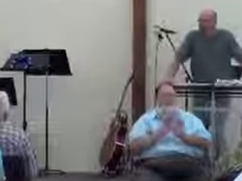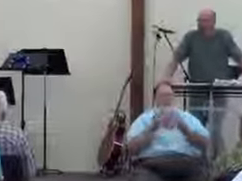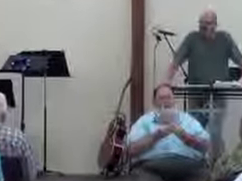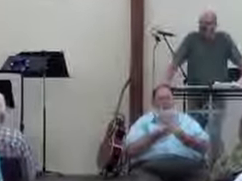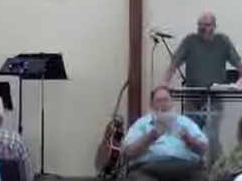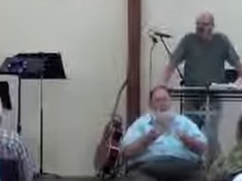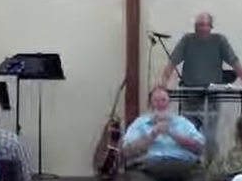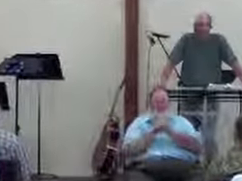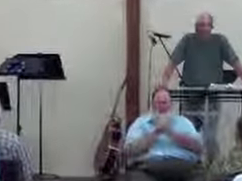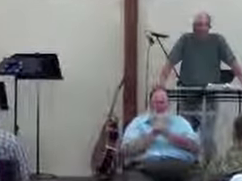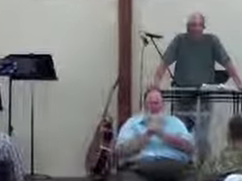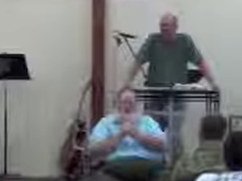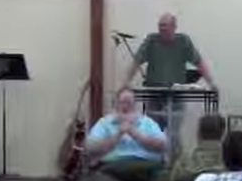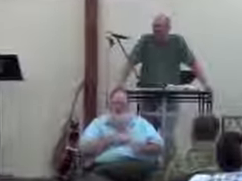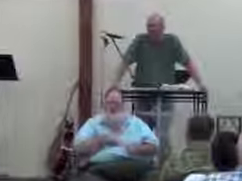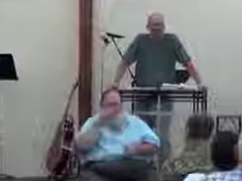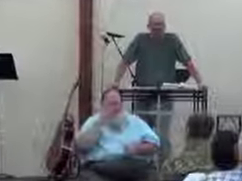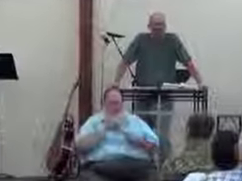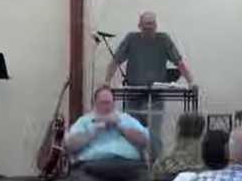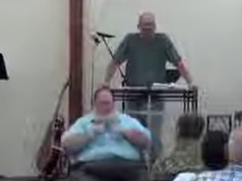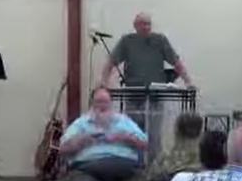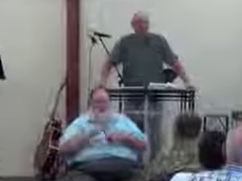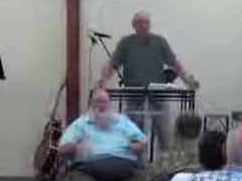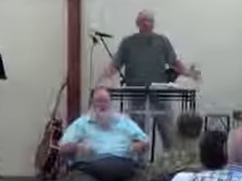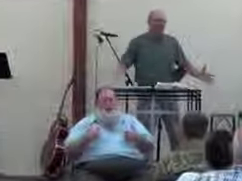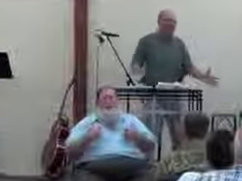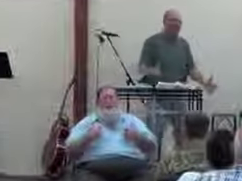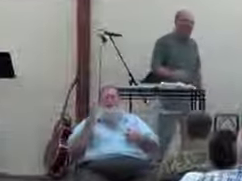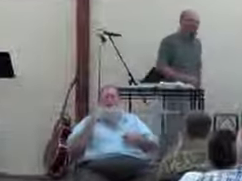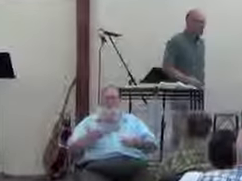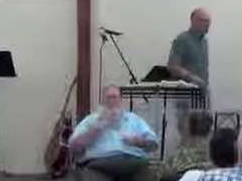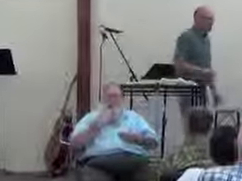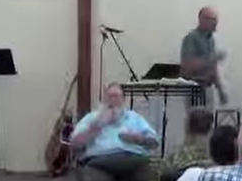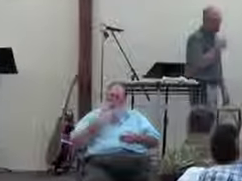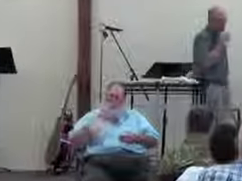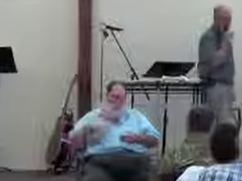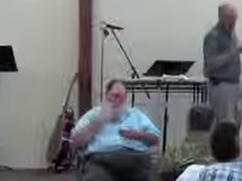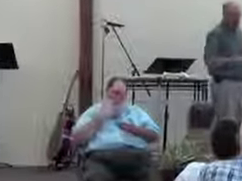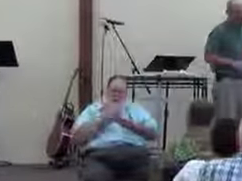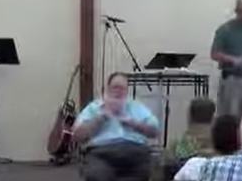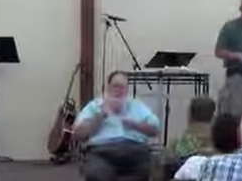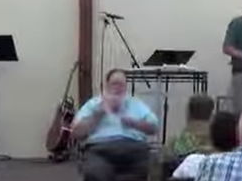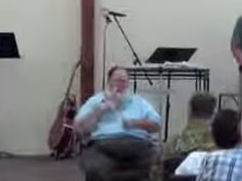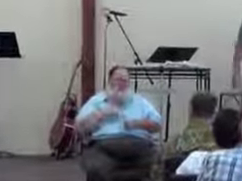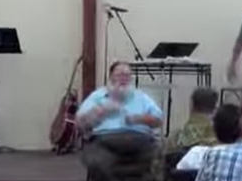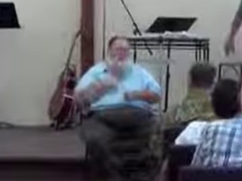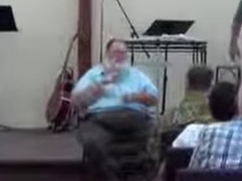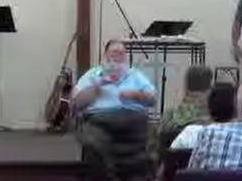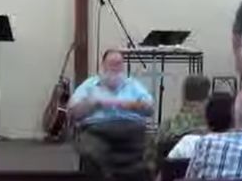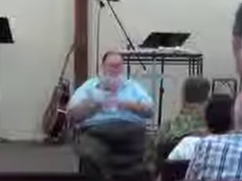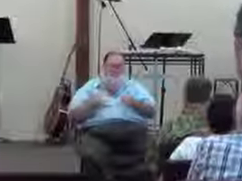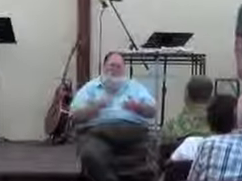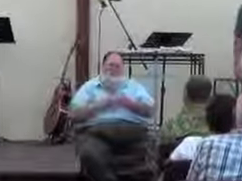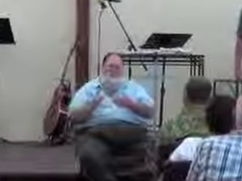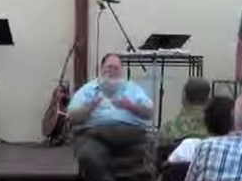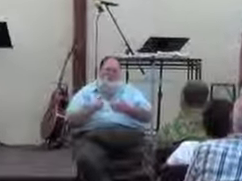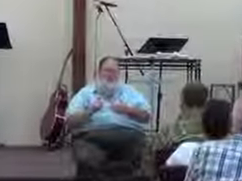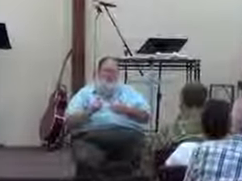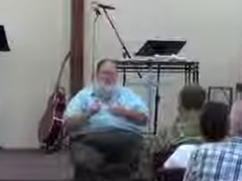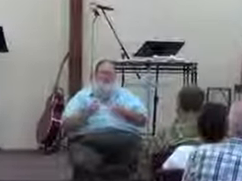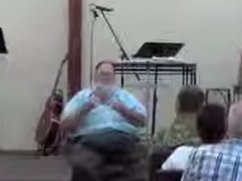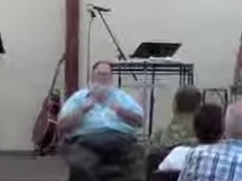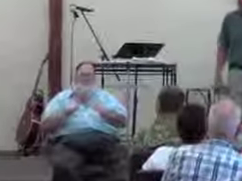enjoy God's blessings in life. He has been so good to us. And as I was sitting around this week and trying to just